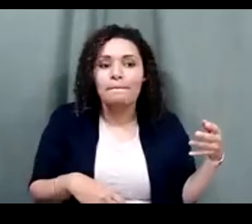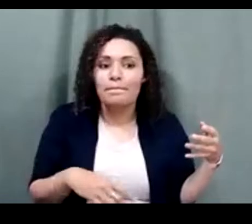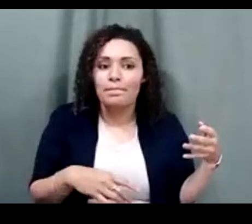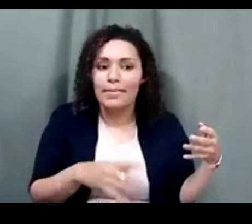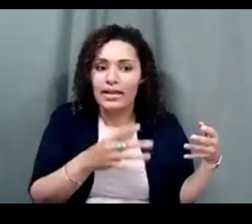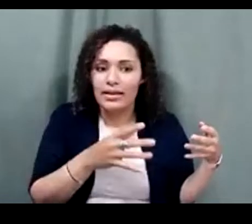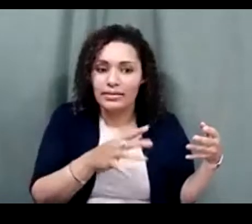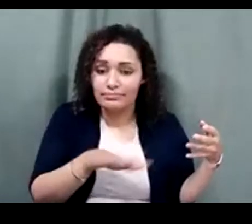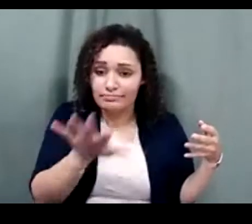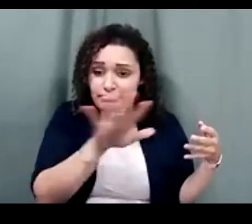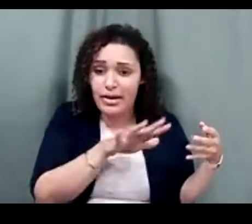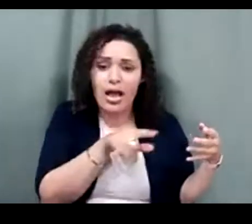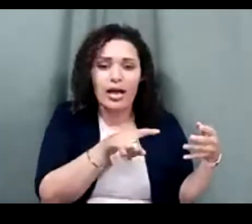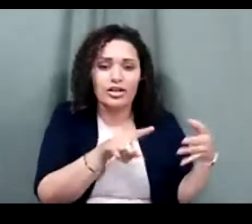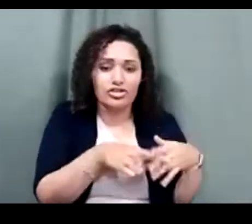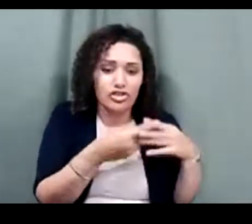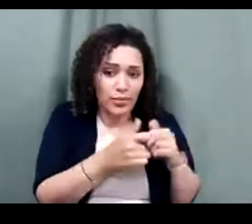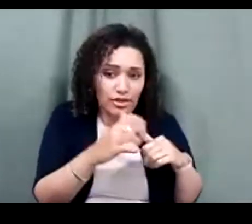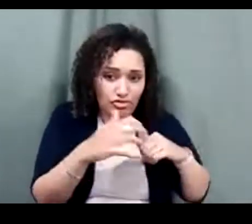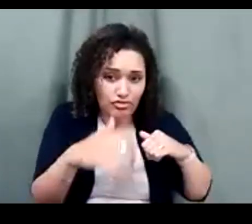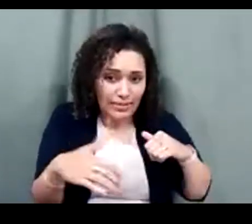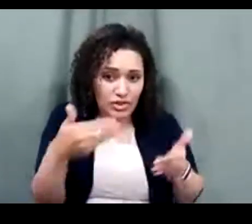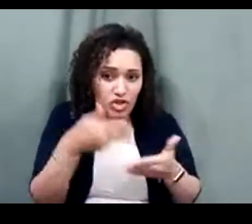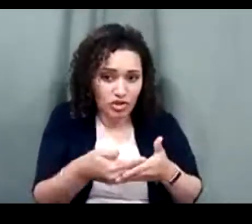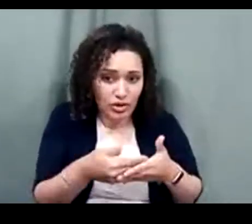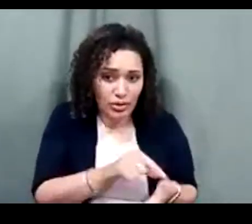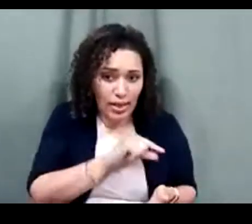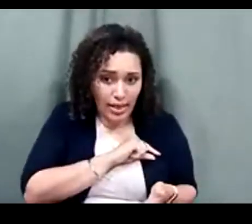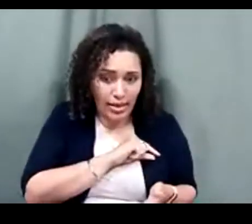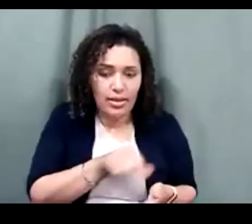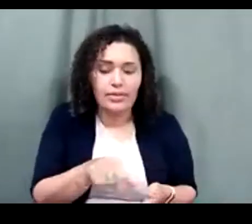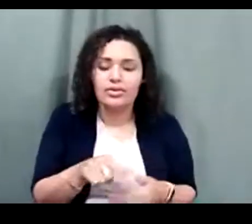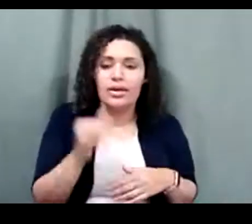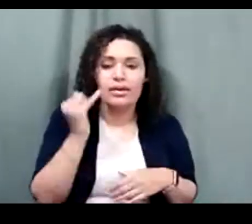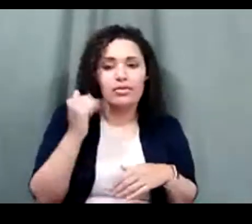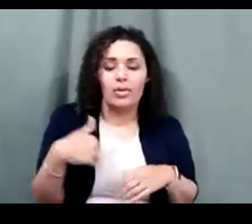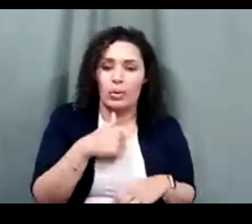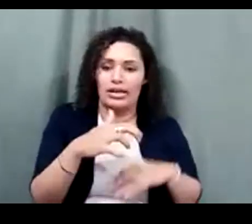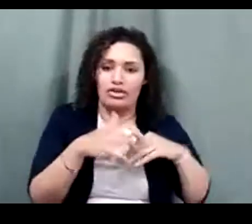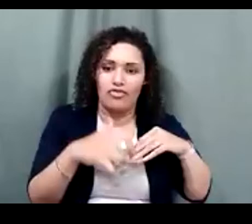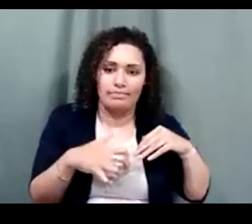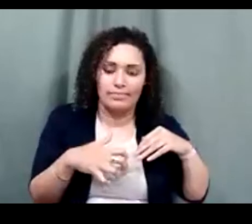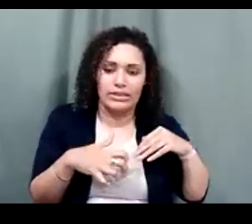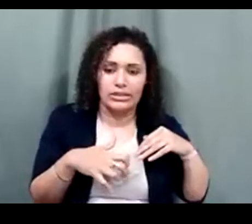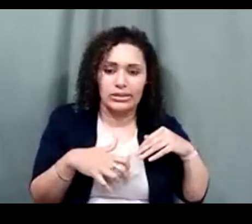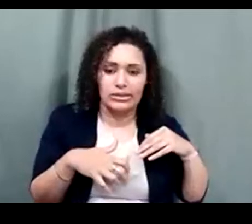trying to start out with grapes that are really good. So if we have grapes that are